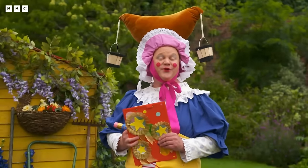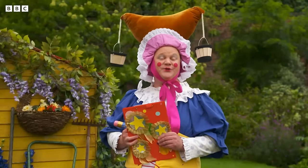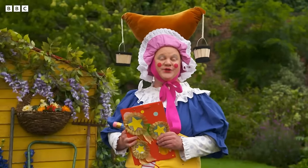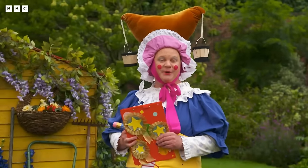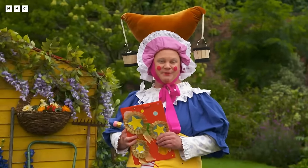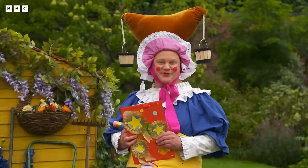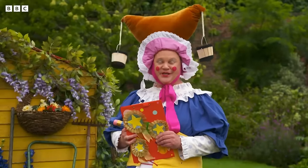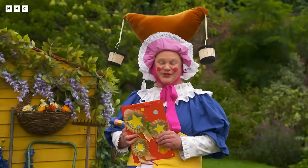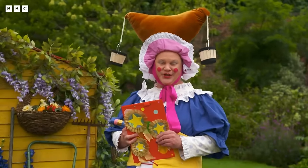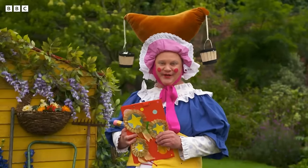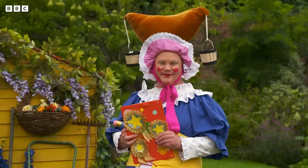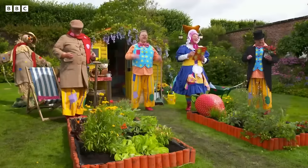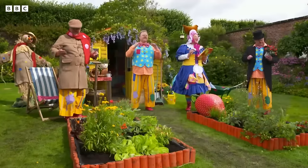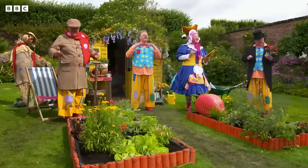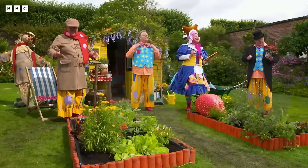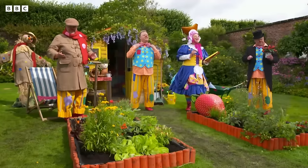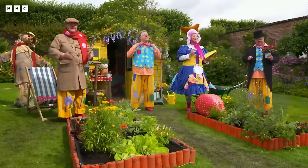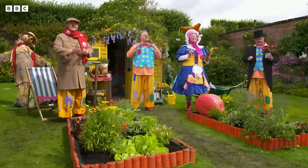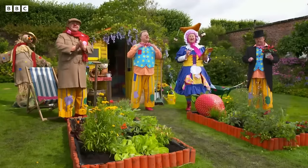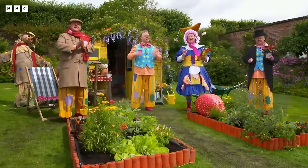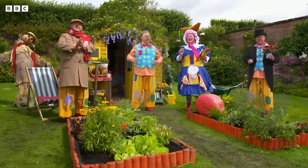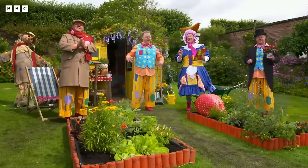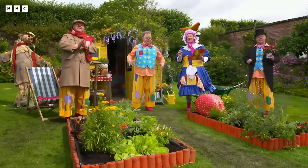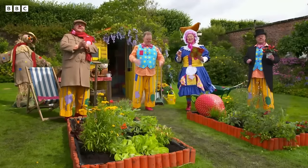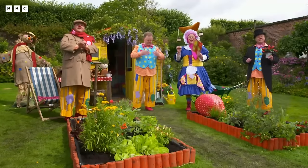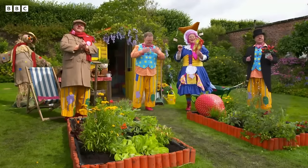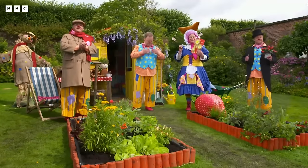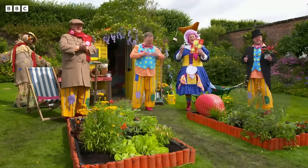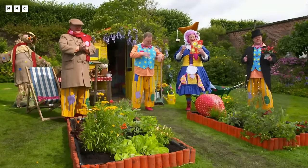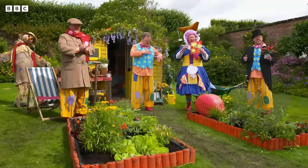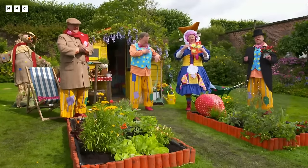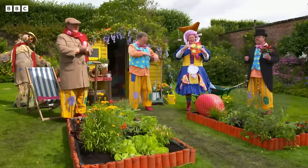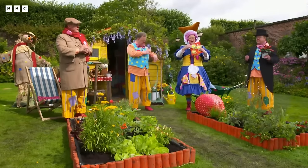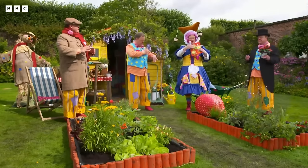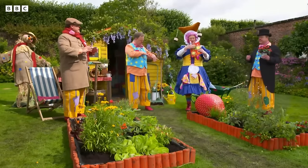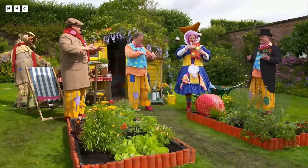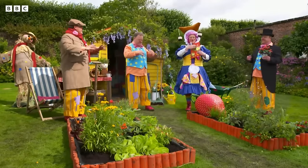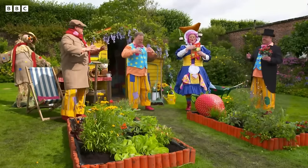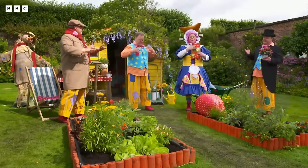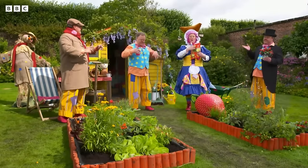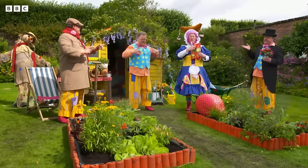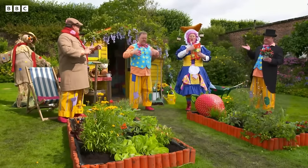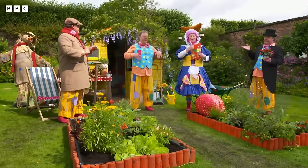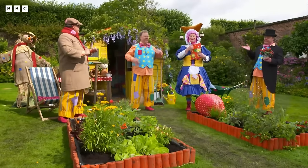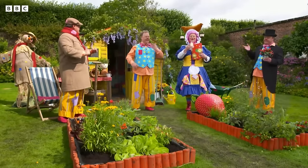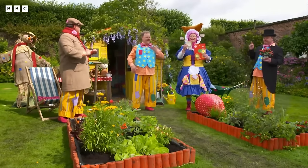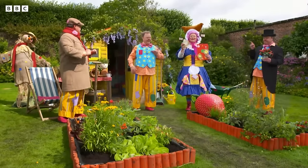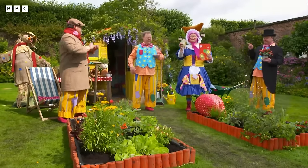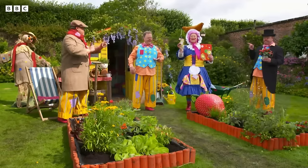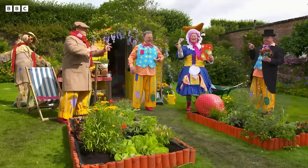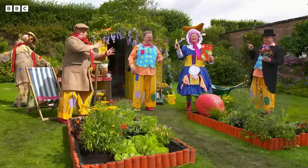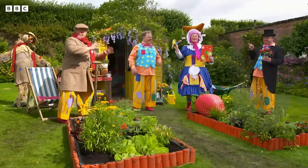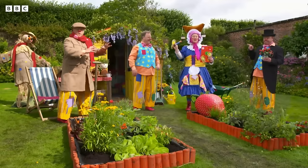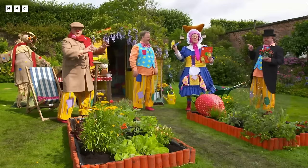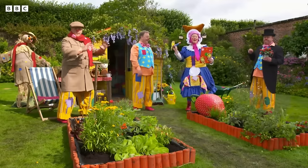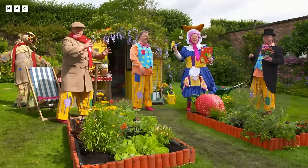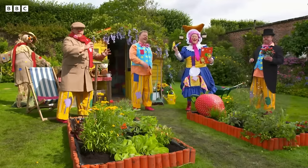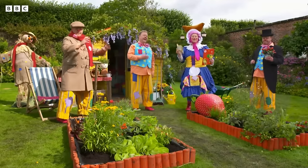Fruit Competition, it gives me great pleasure to award this year's winning